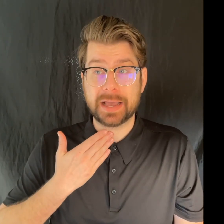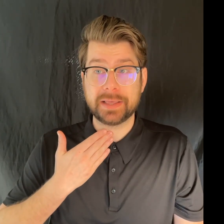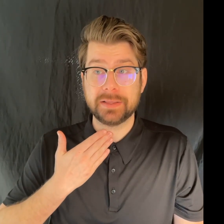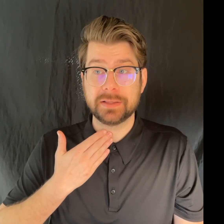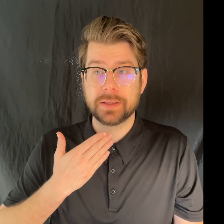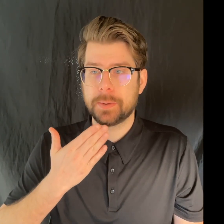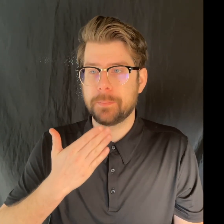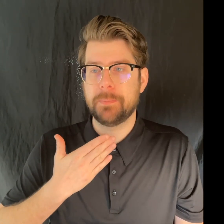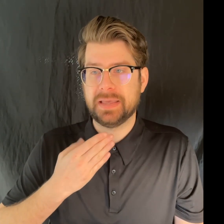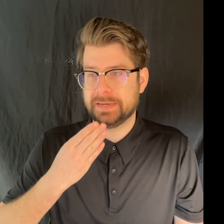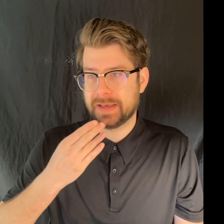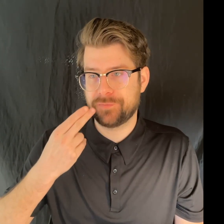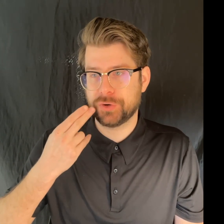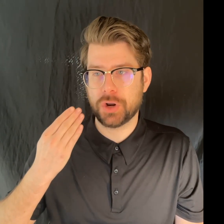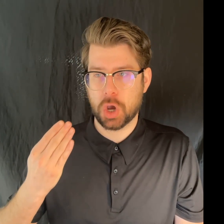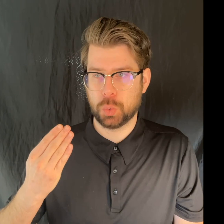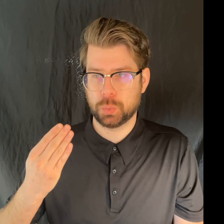I may never know.